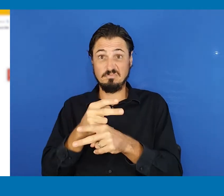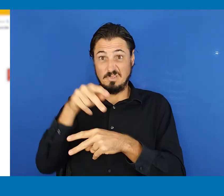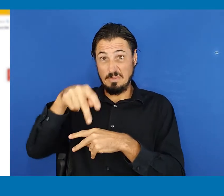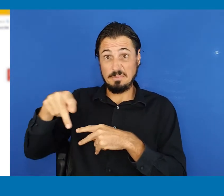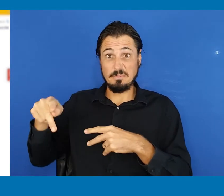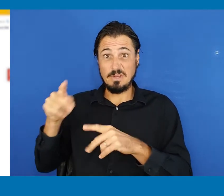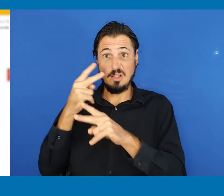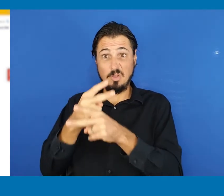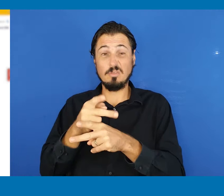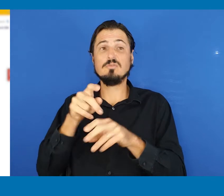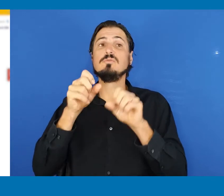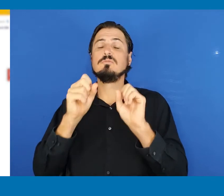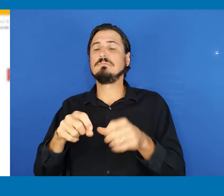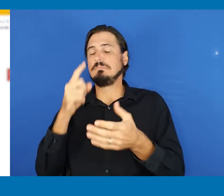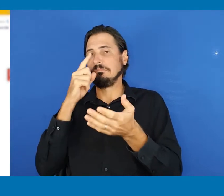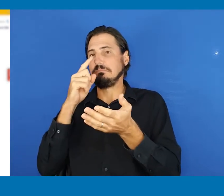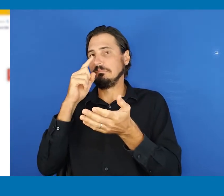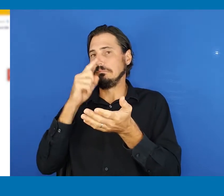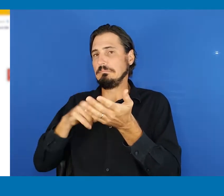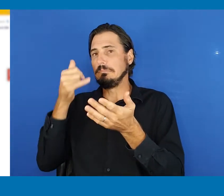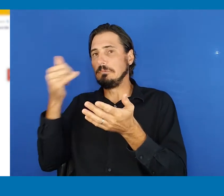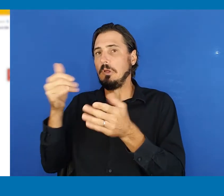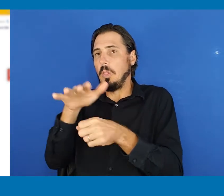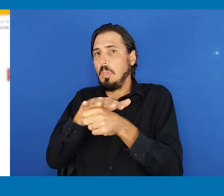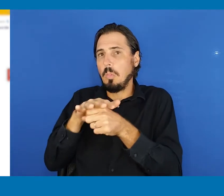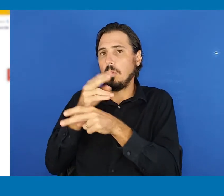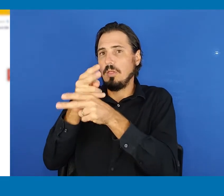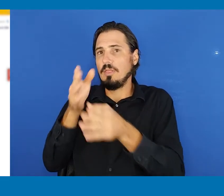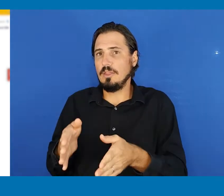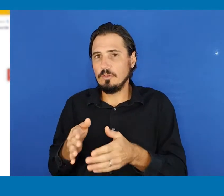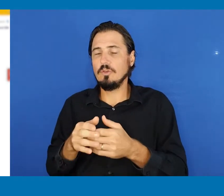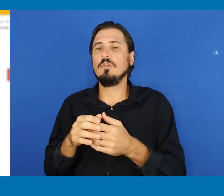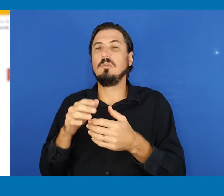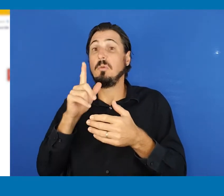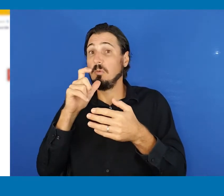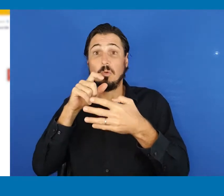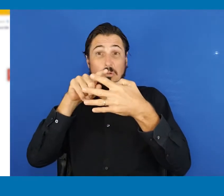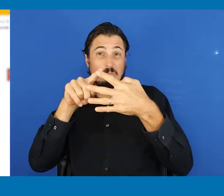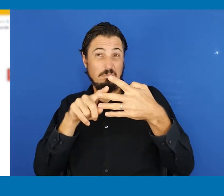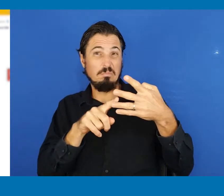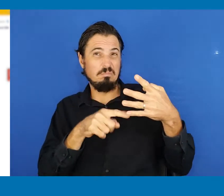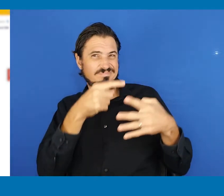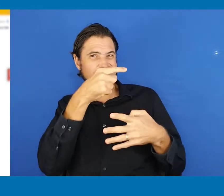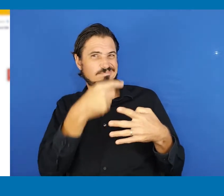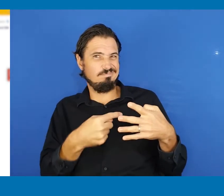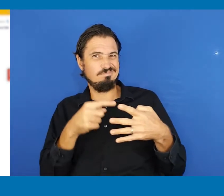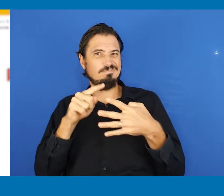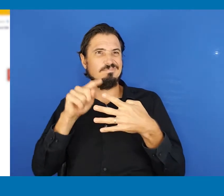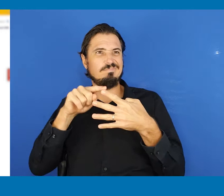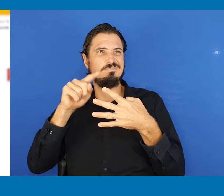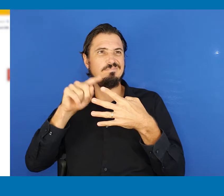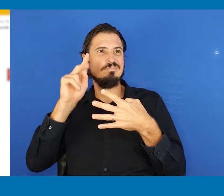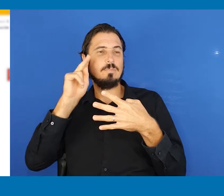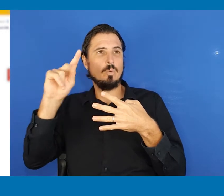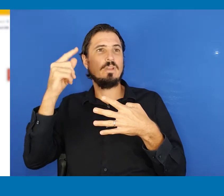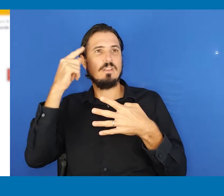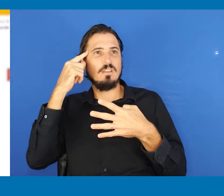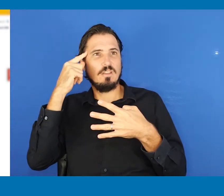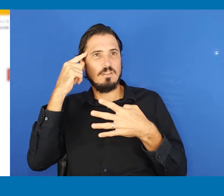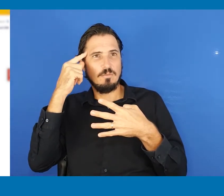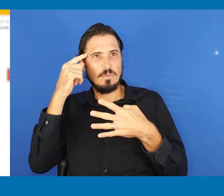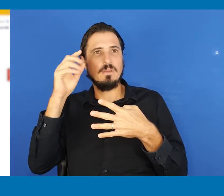www.sba.gov/PPP. To apply for a PPP loan, you should consult with a local lender. Local lenders who are participating in the program